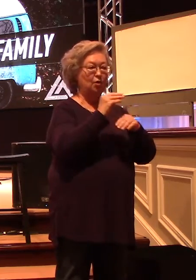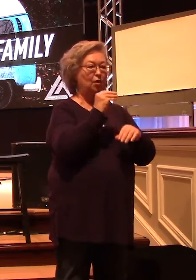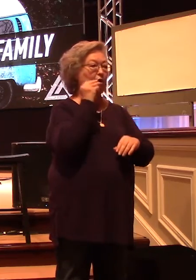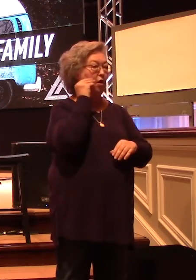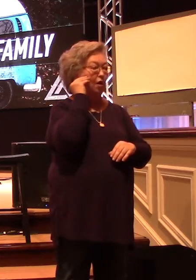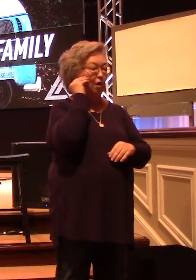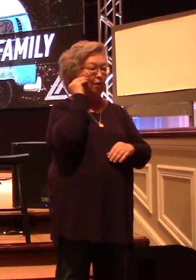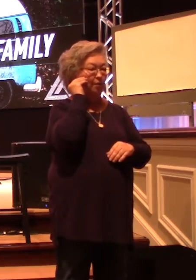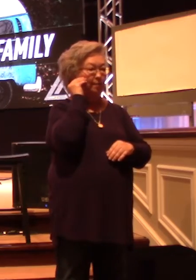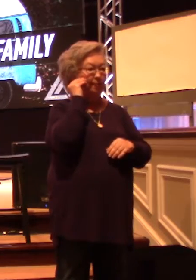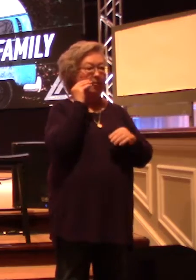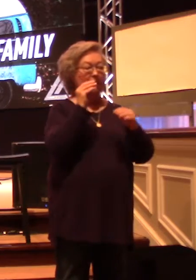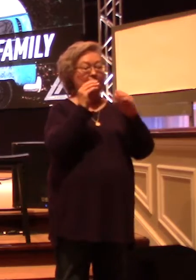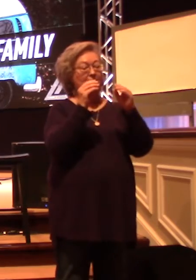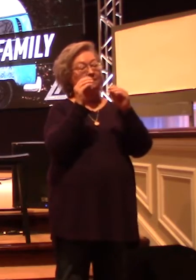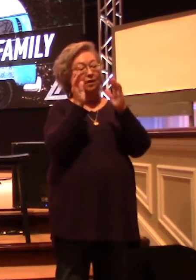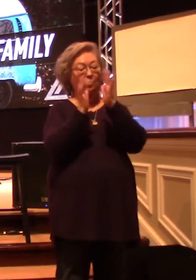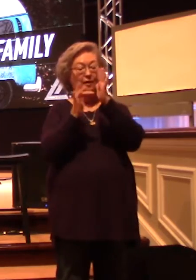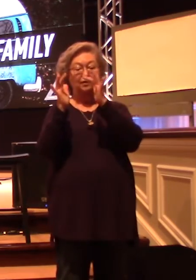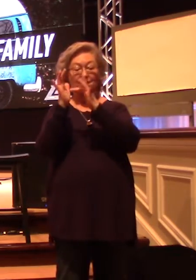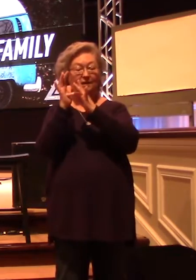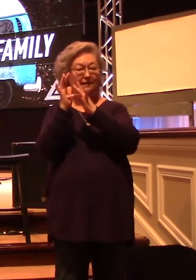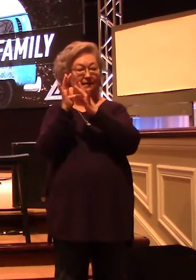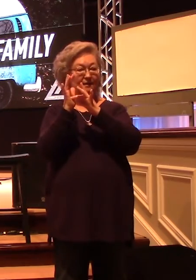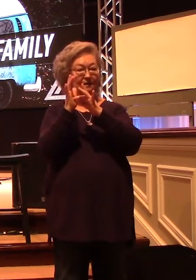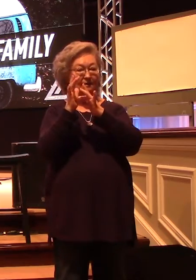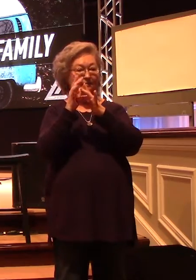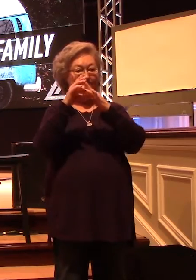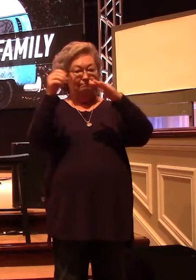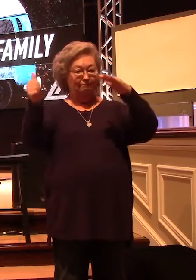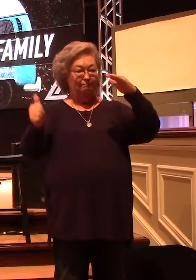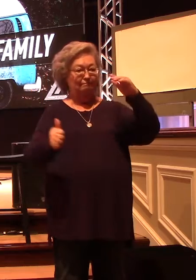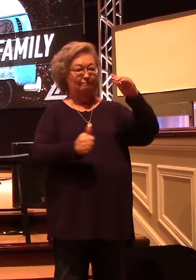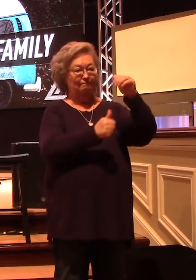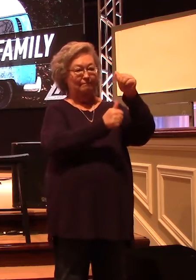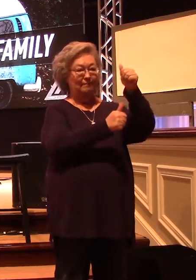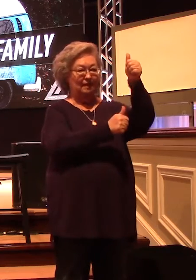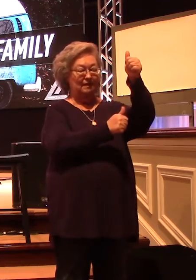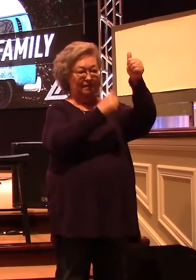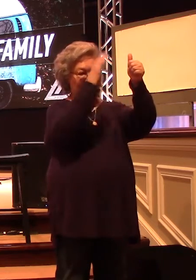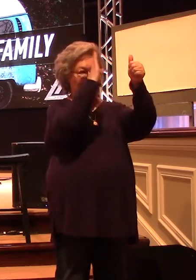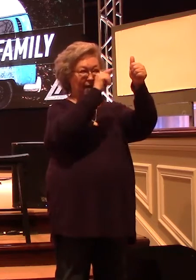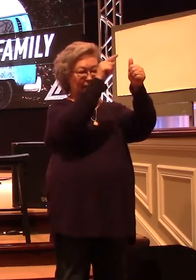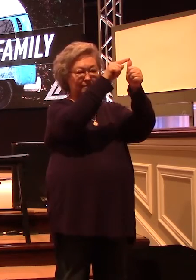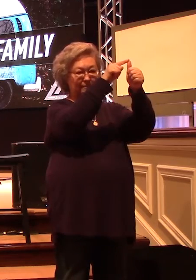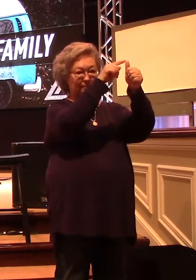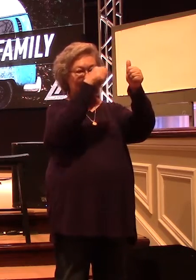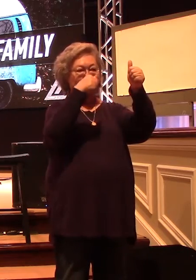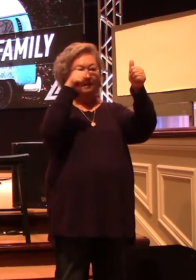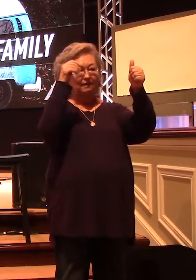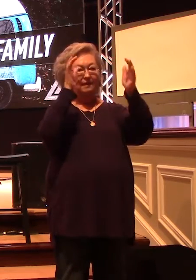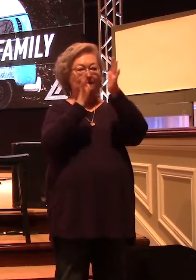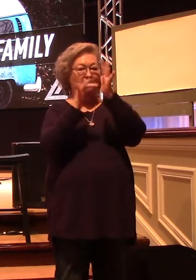himself up under his Father's authority, you doing the same paints a picture of Christ to your children and to others who are